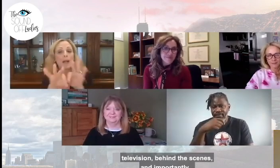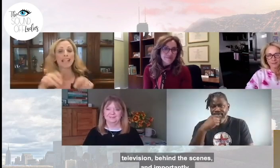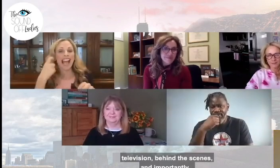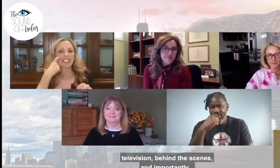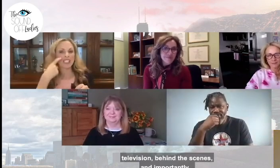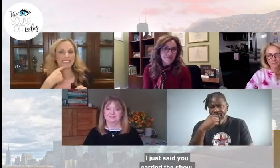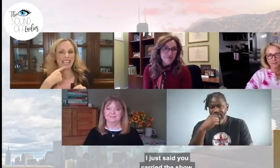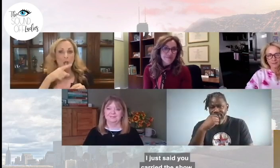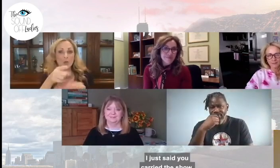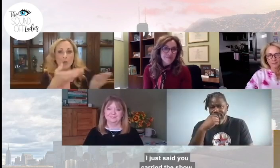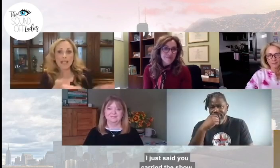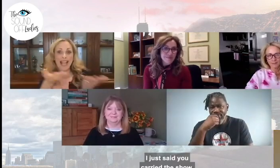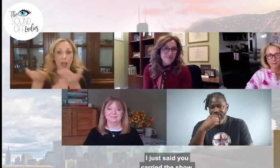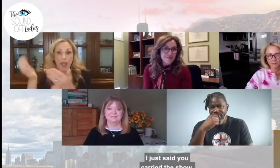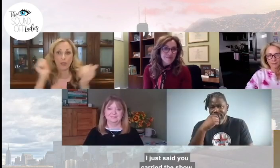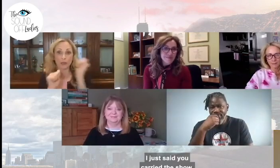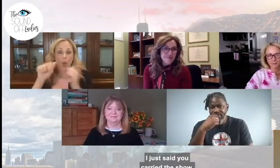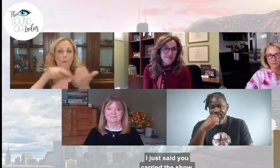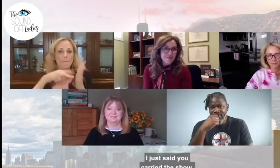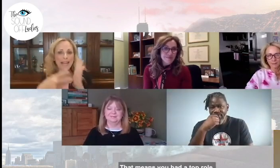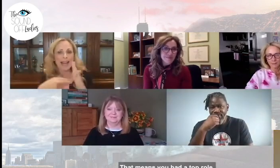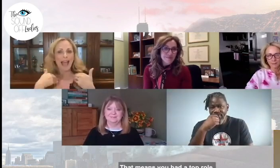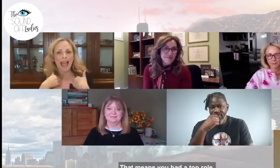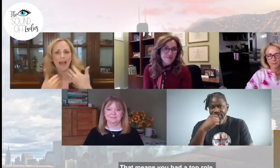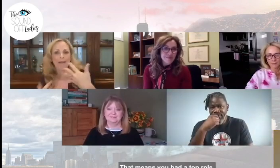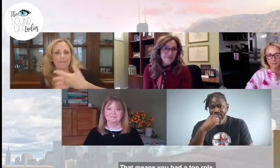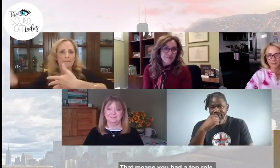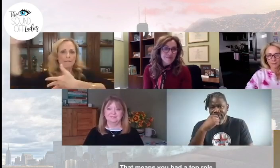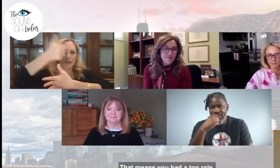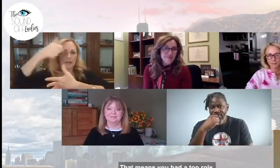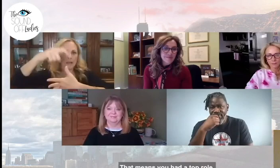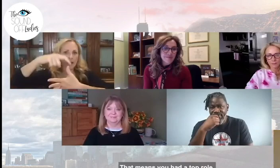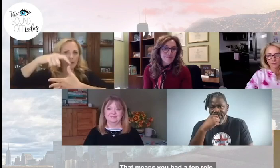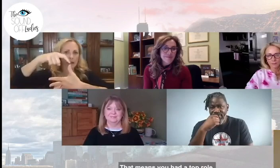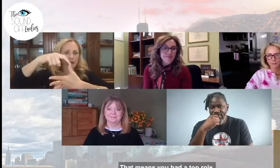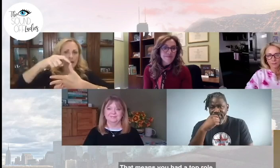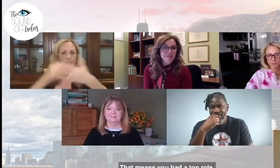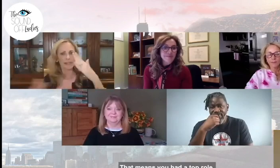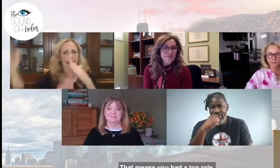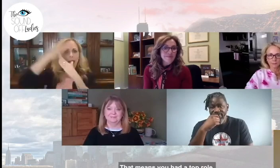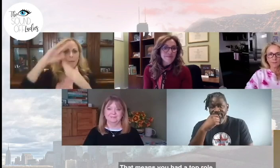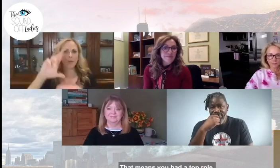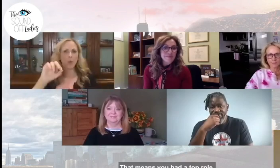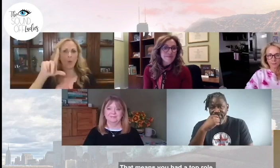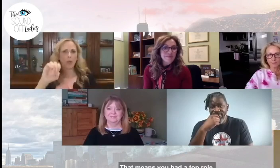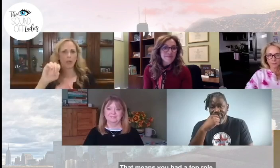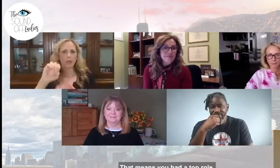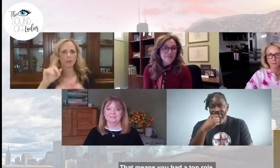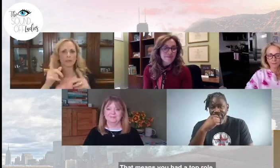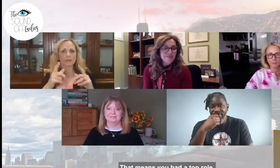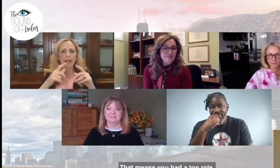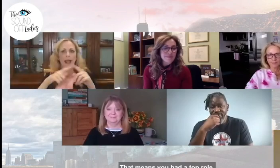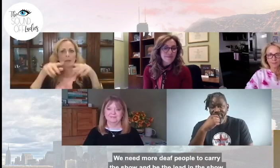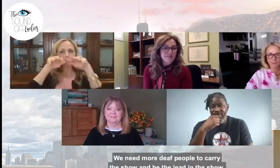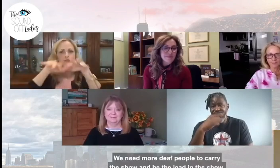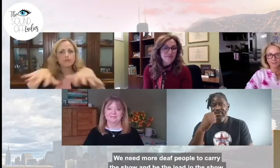follow in your footsteps. It's important to show that you had a top role in that show,